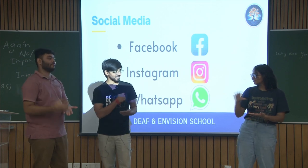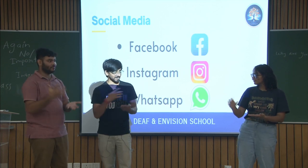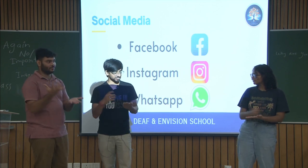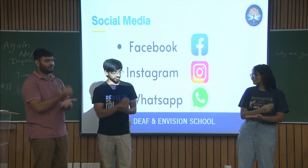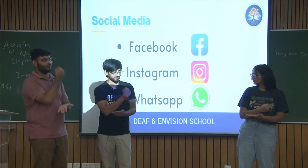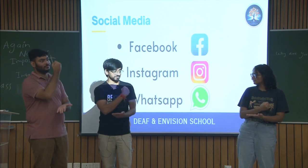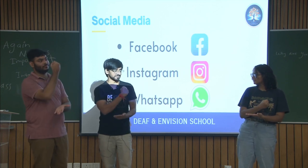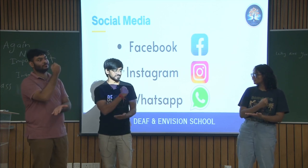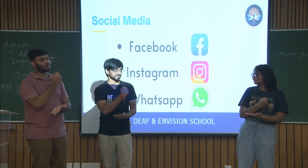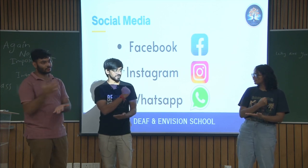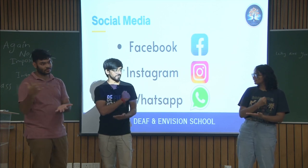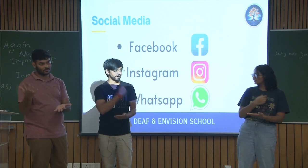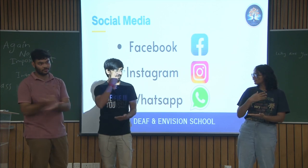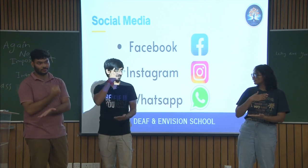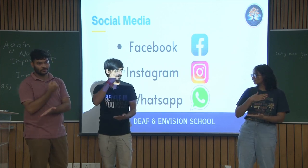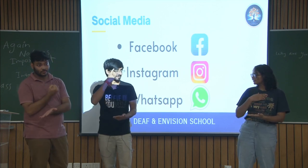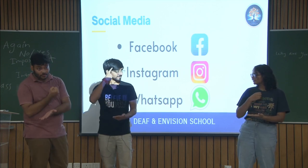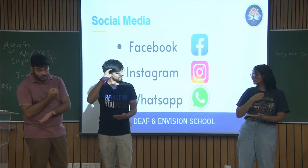I'll achieve my